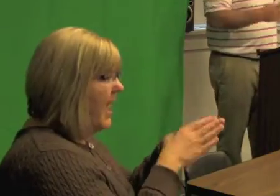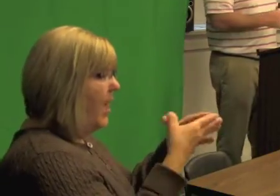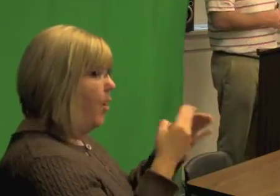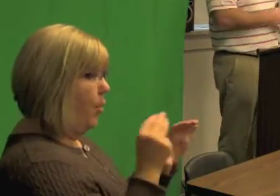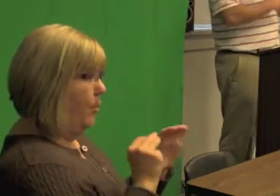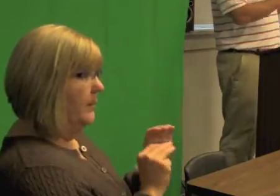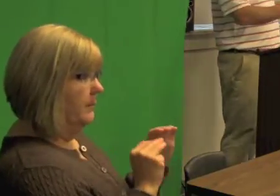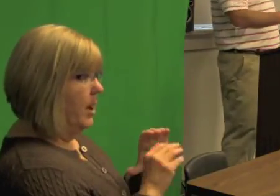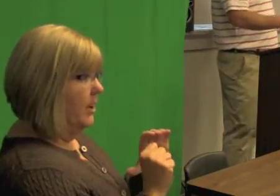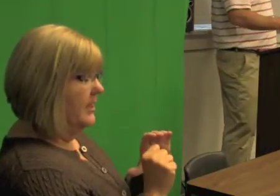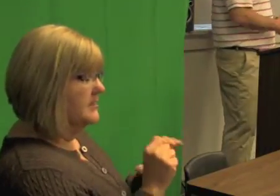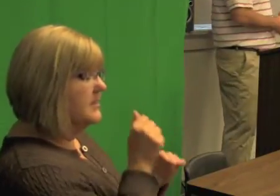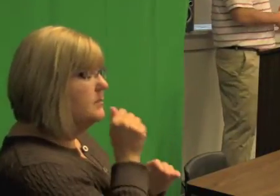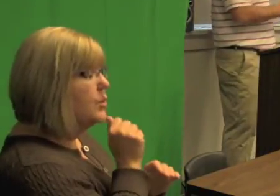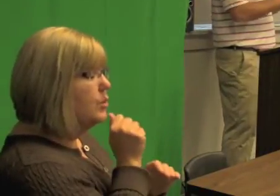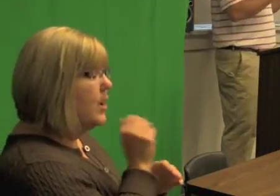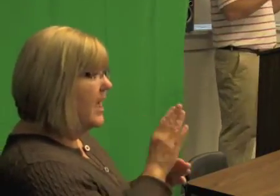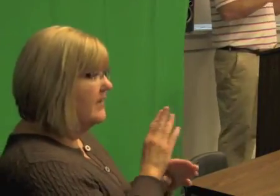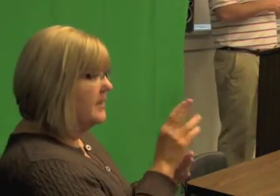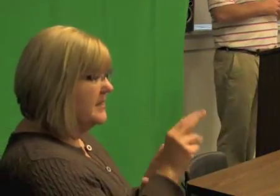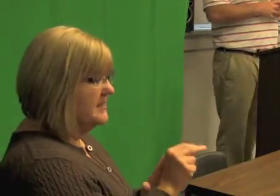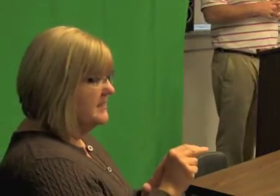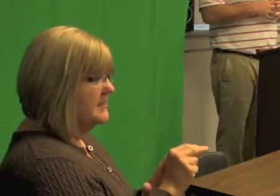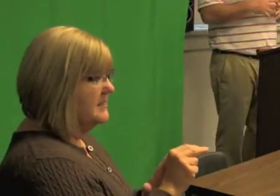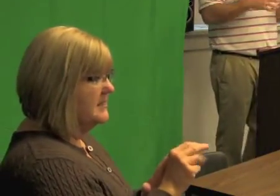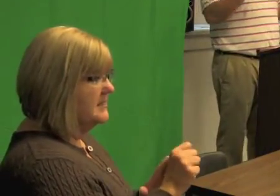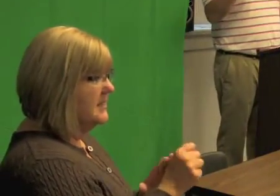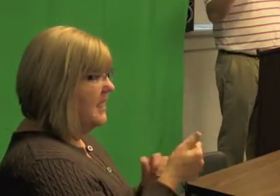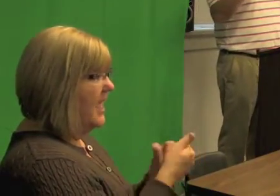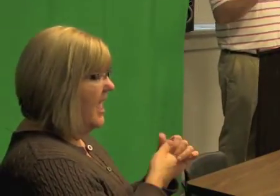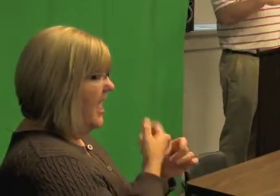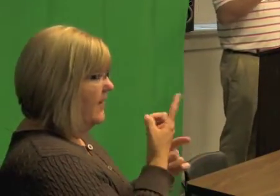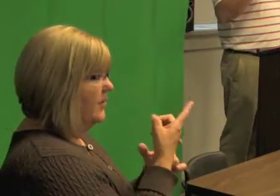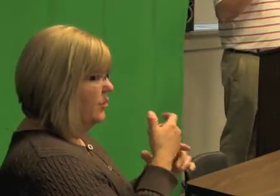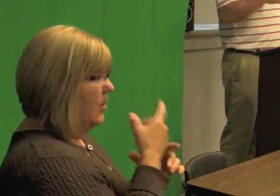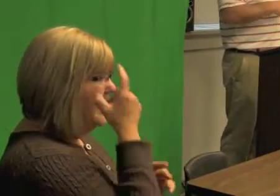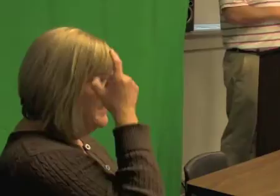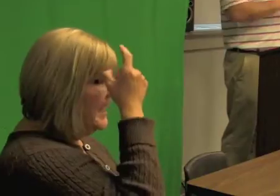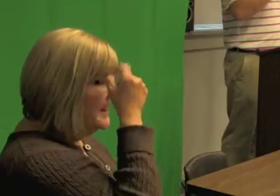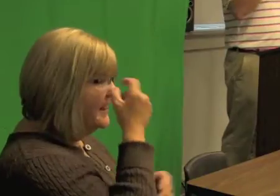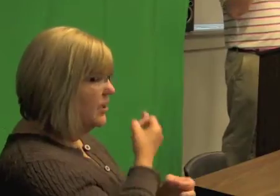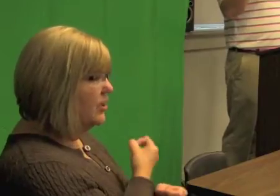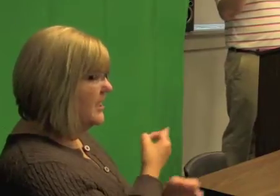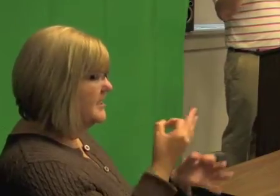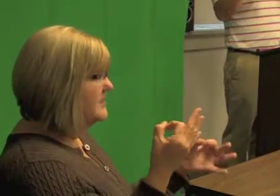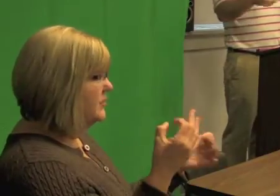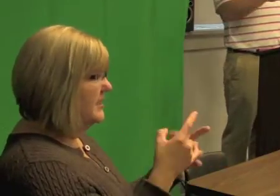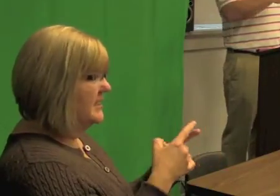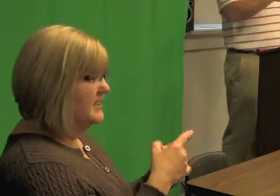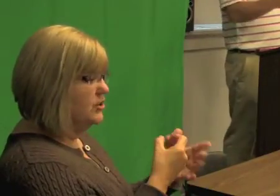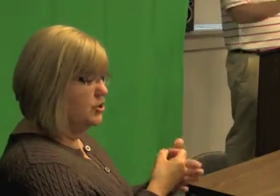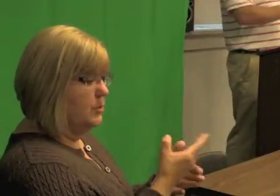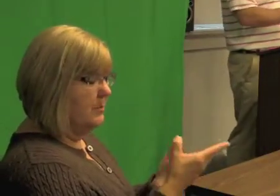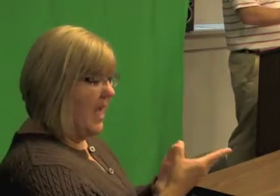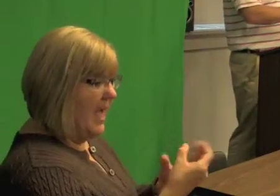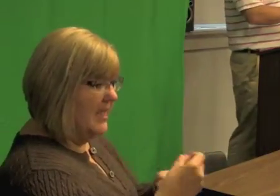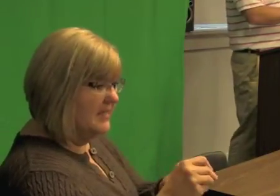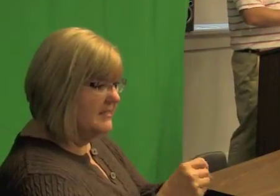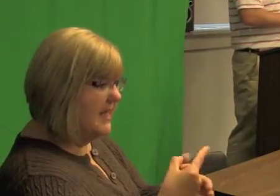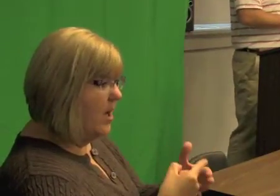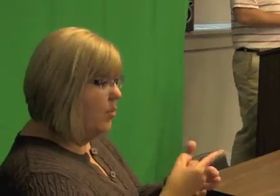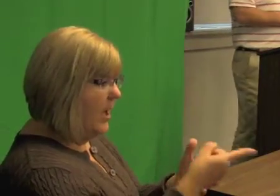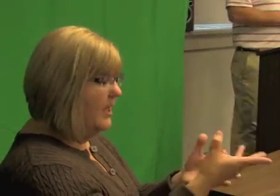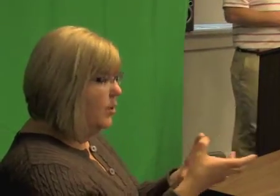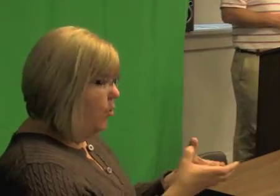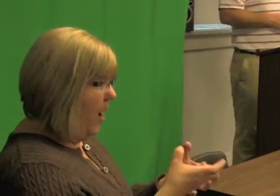market, private businesses. Everybody, in theory, is free to buy and sell what they want.